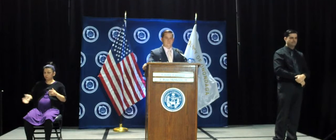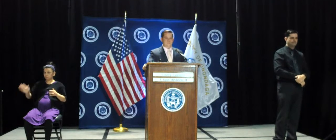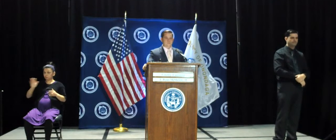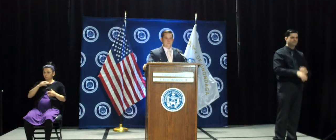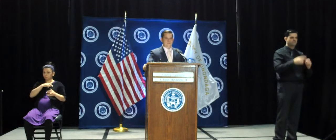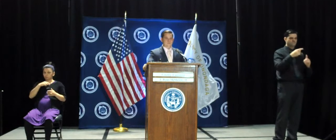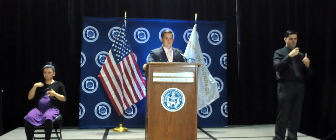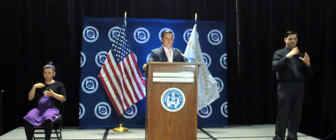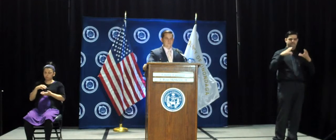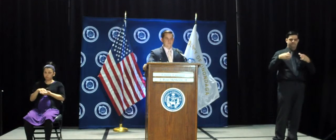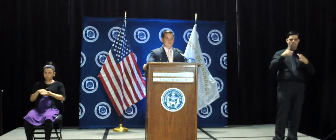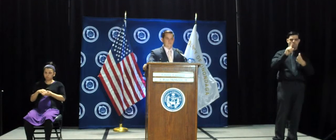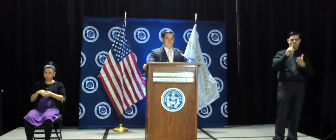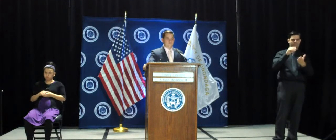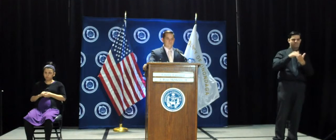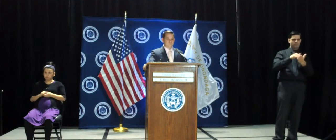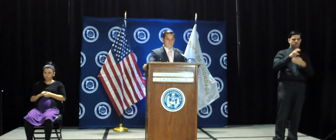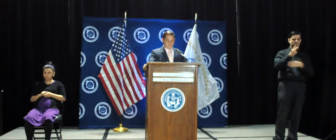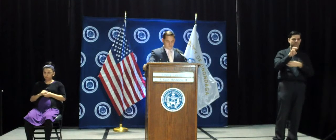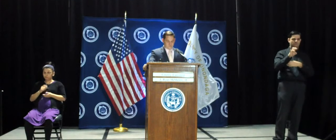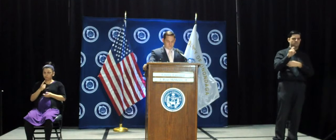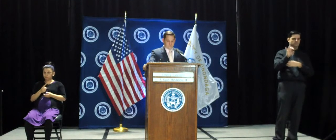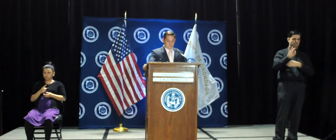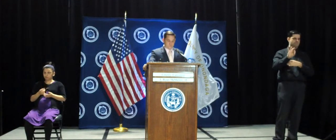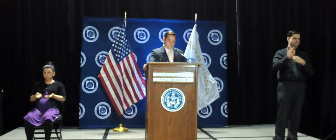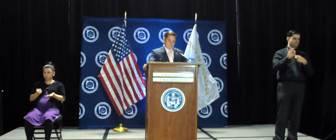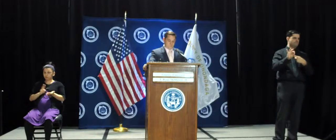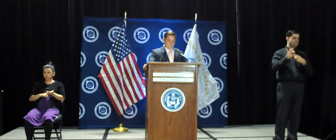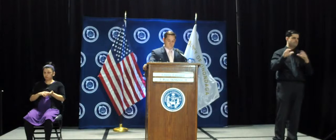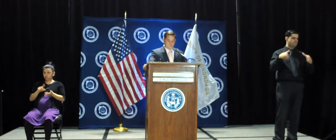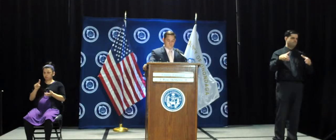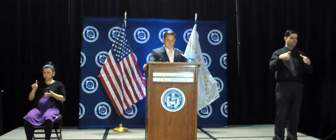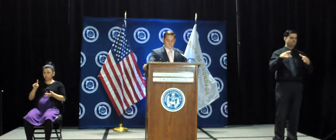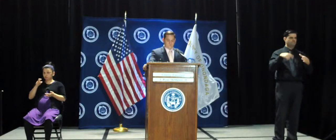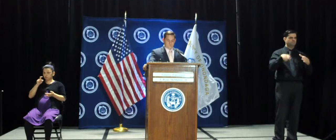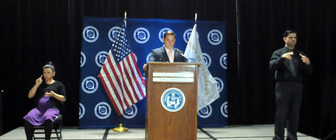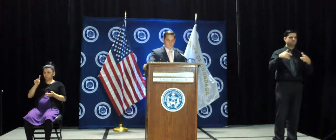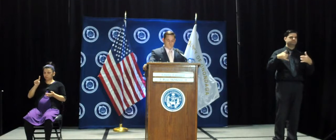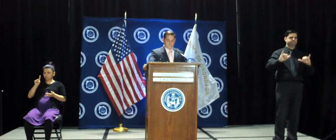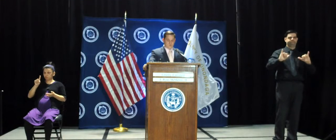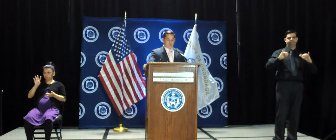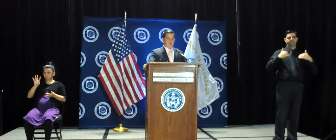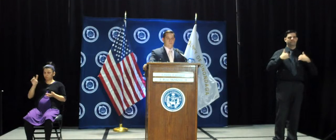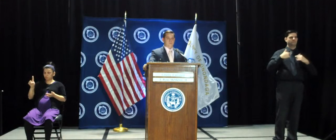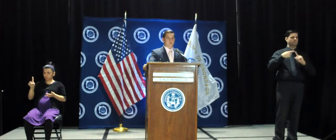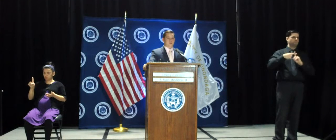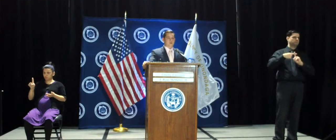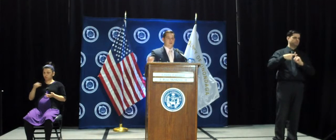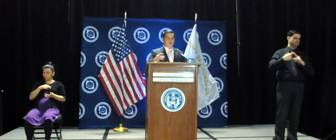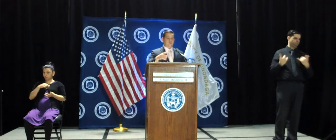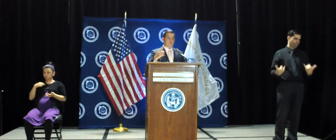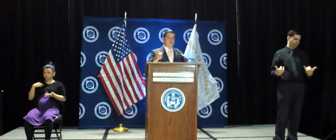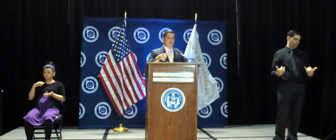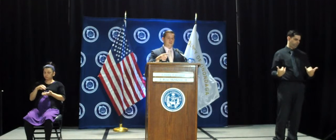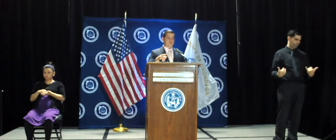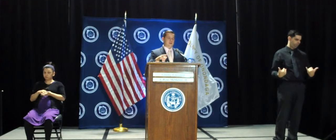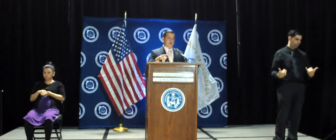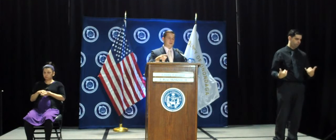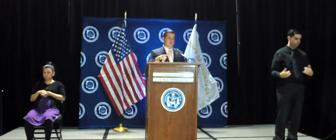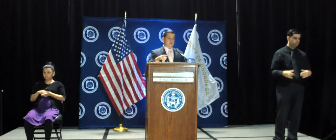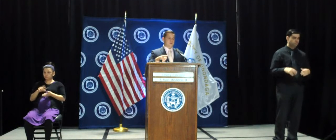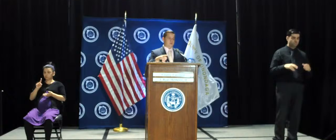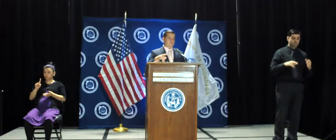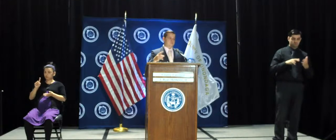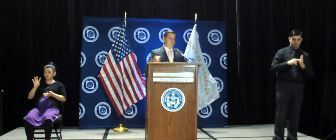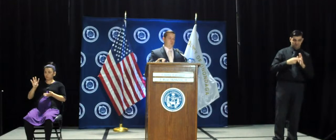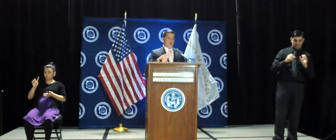So it could go up to 141 hospitalizations based on the number of cases, which is Could. And if it wasn't, and again,